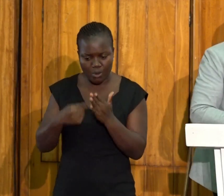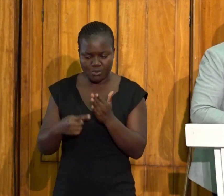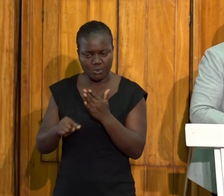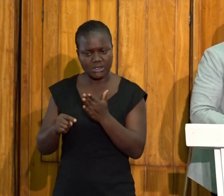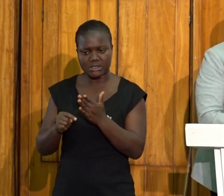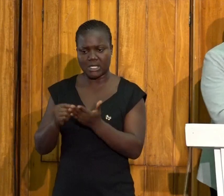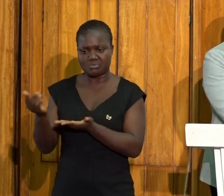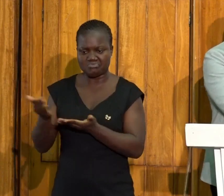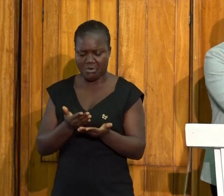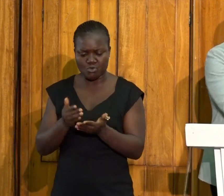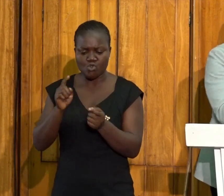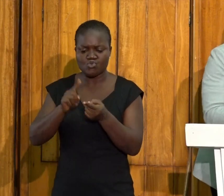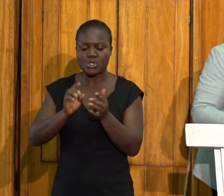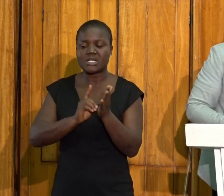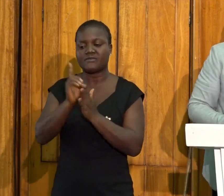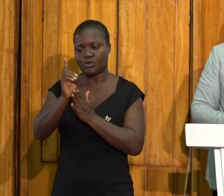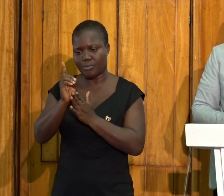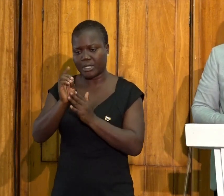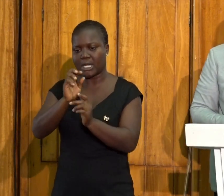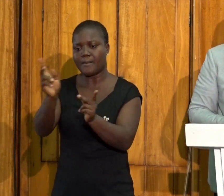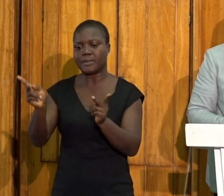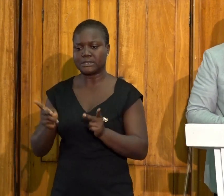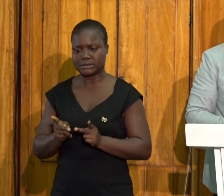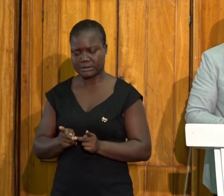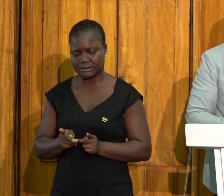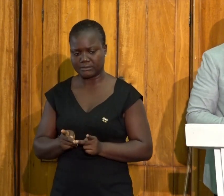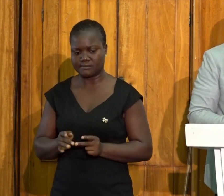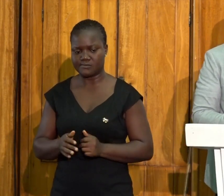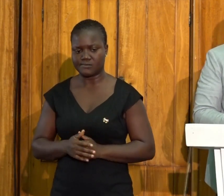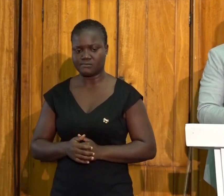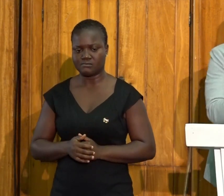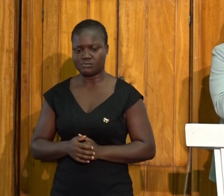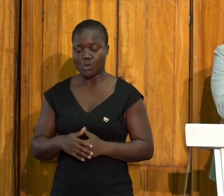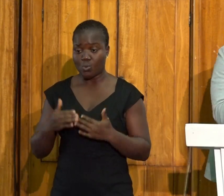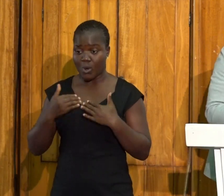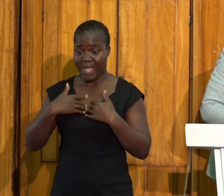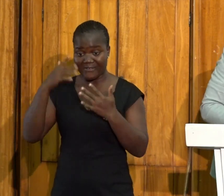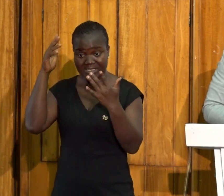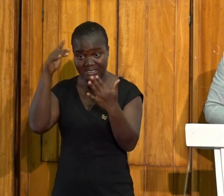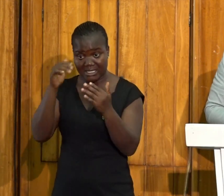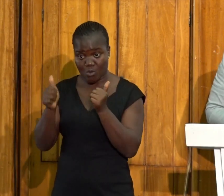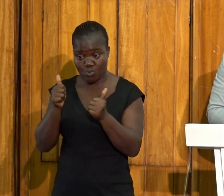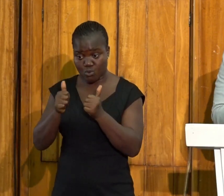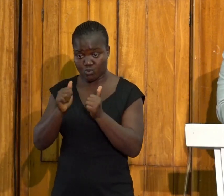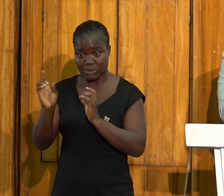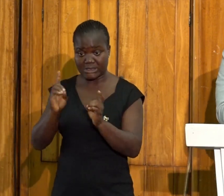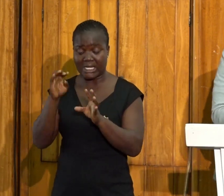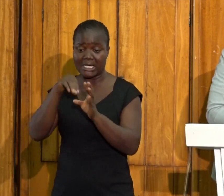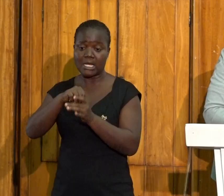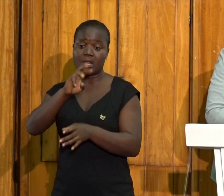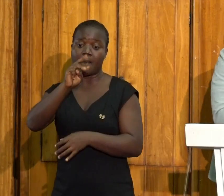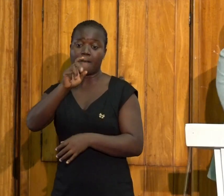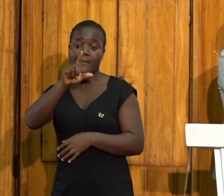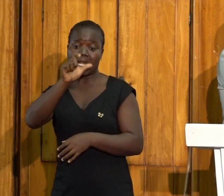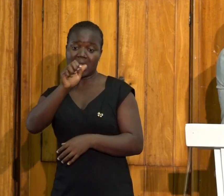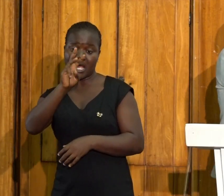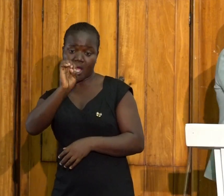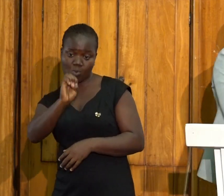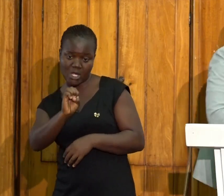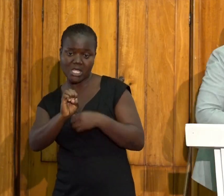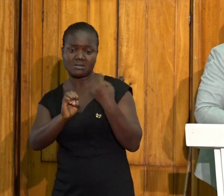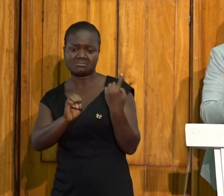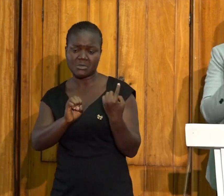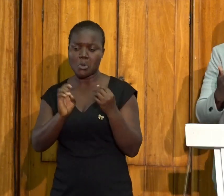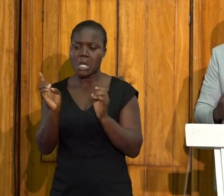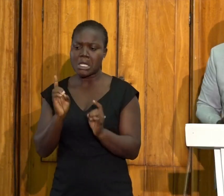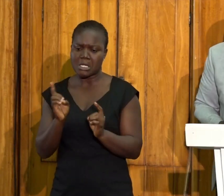neurodevelopmental outcomes. We already have the HPTN study, which was done in Malawi as one of the sites and has been